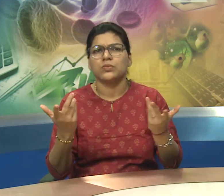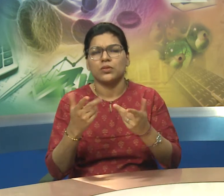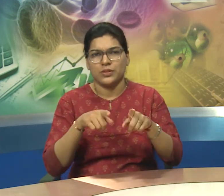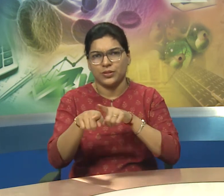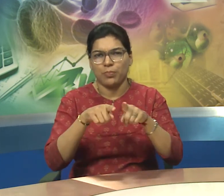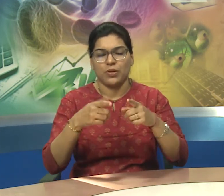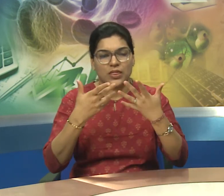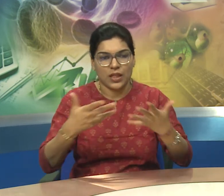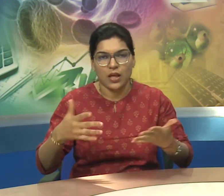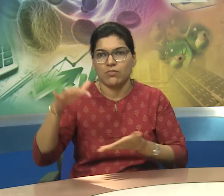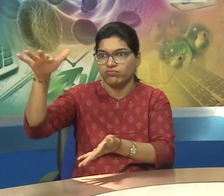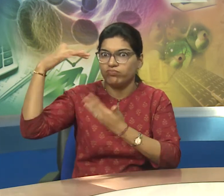Next word is